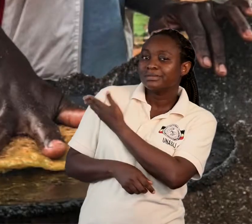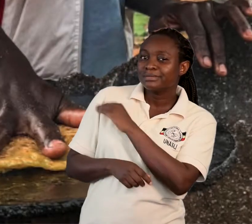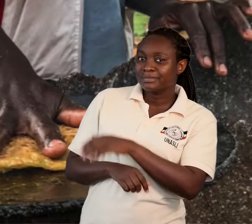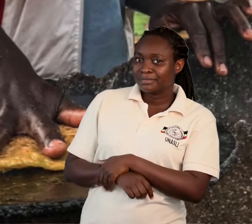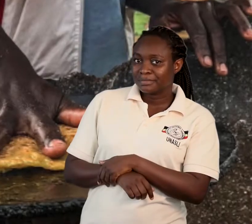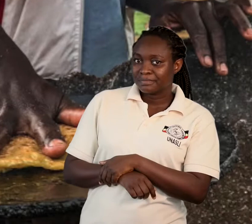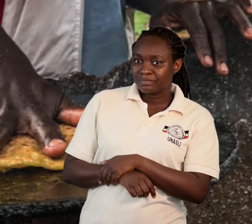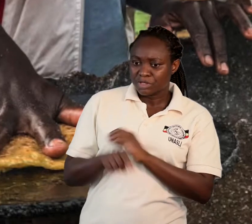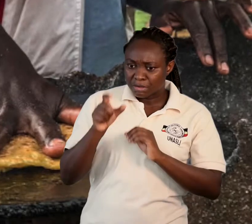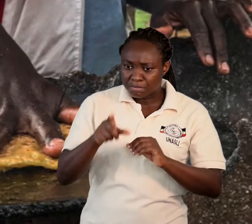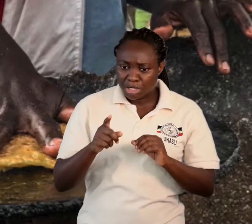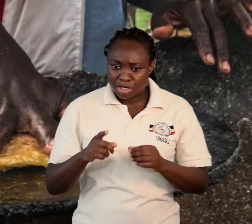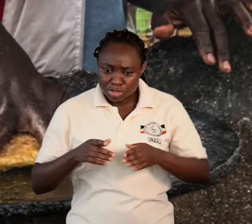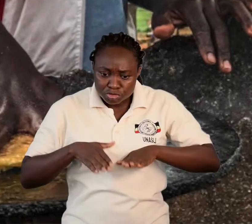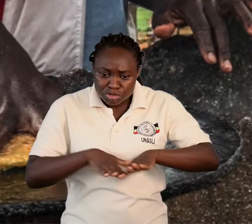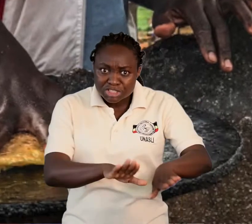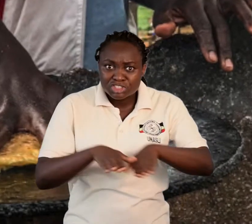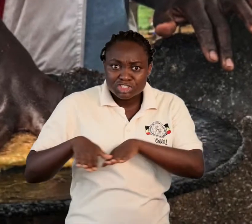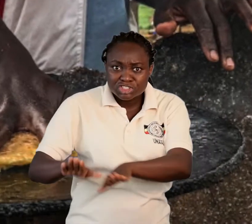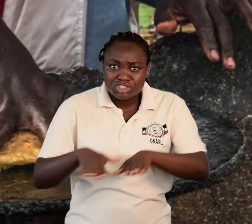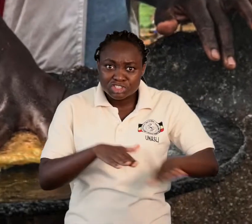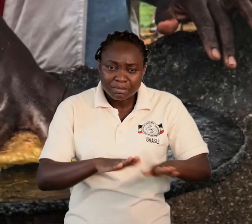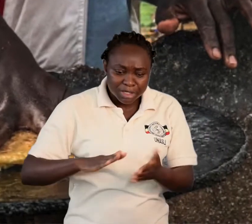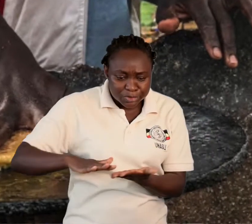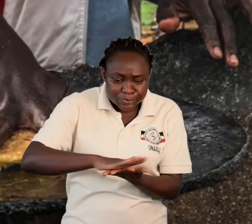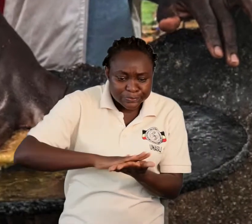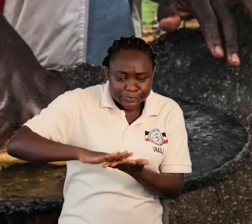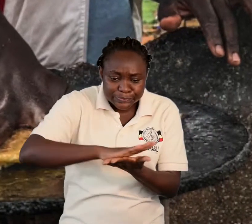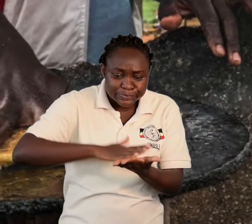is preparing chapati. We like chapati so much.